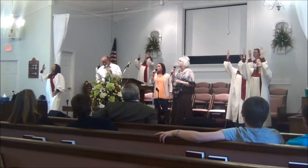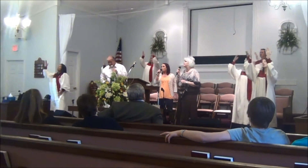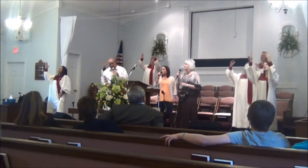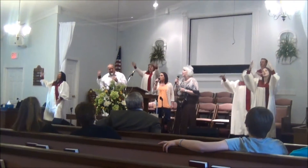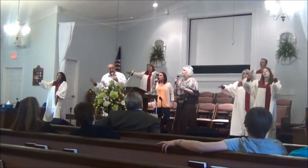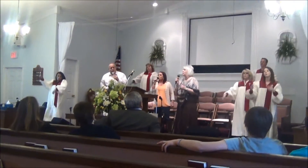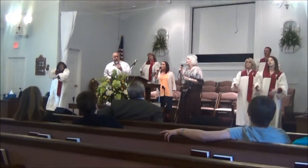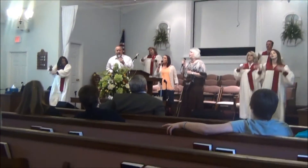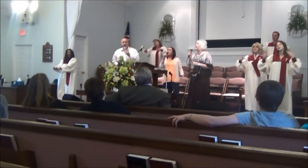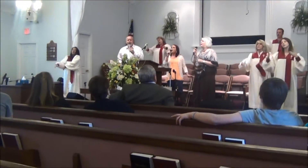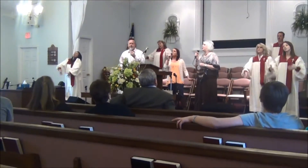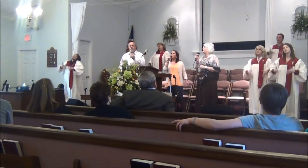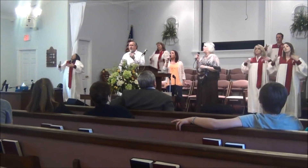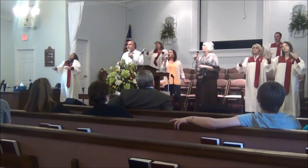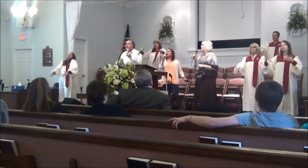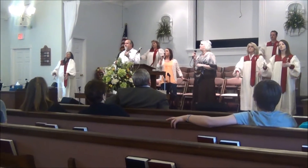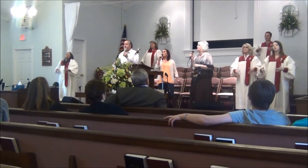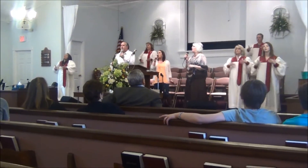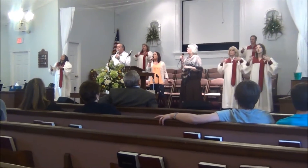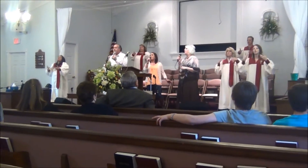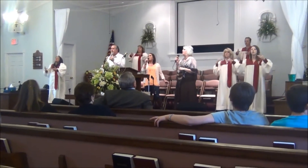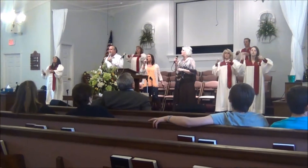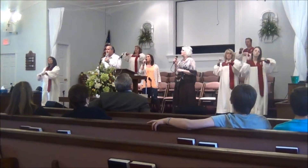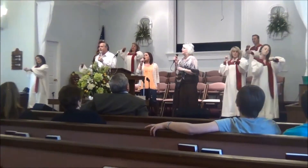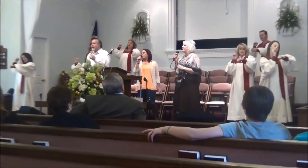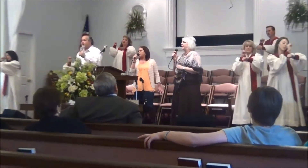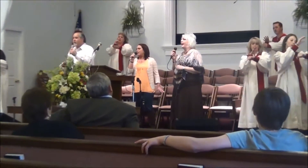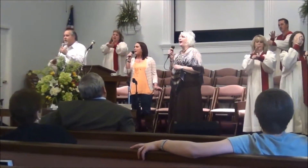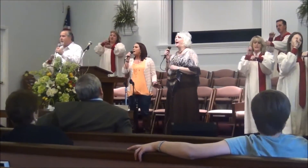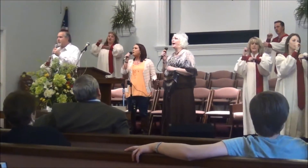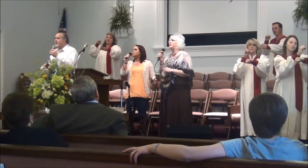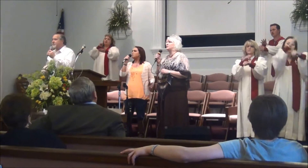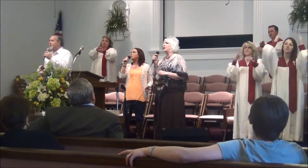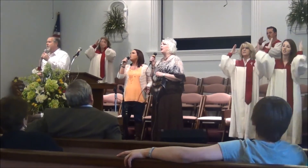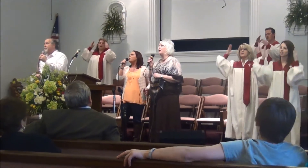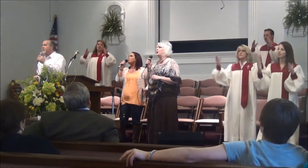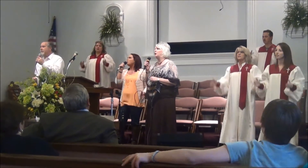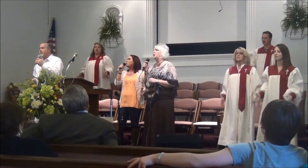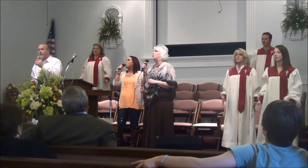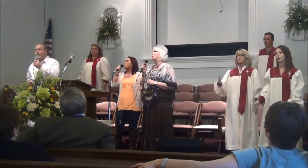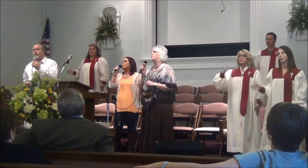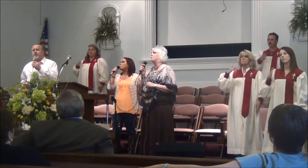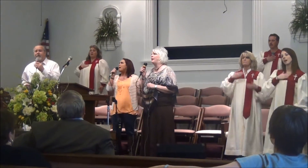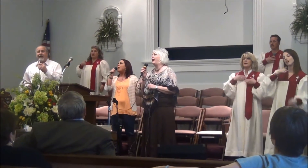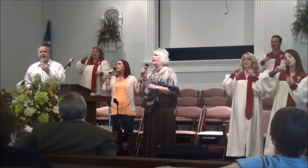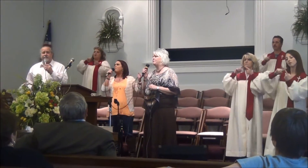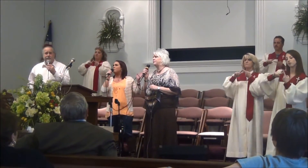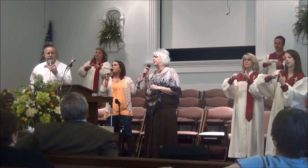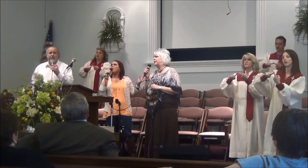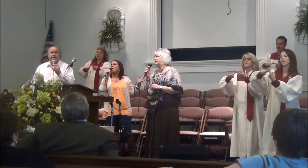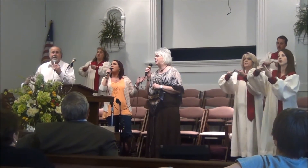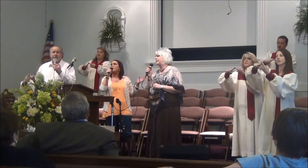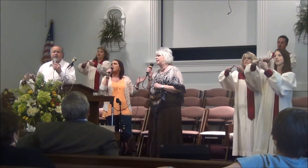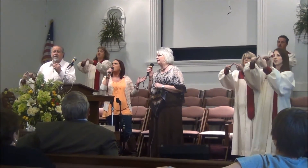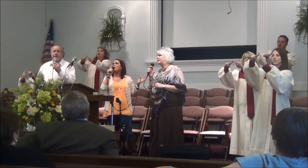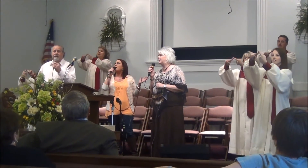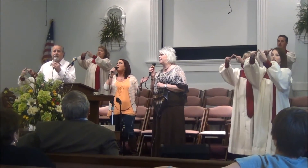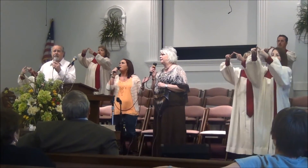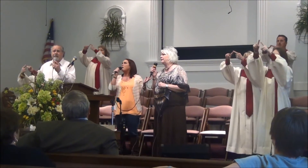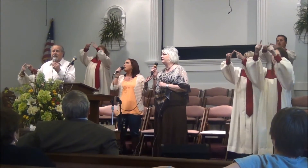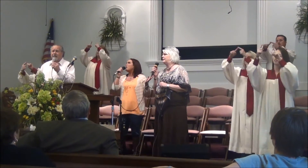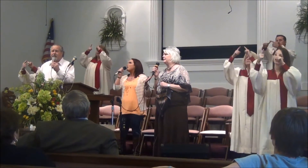You're the wonderful counselor, my friend.